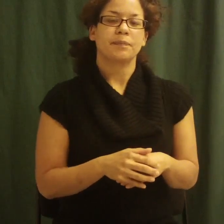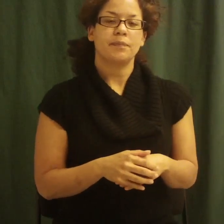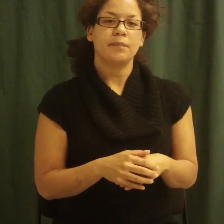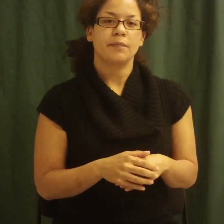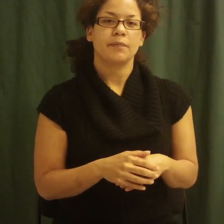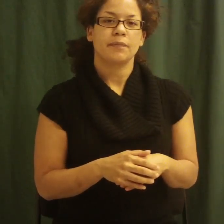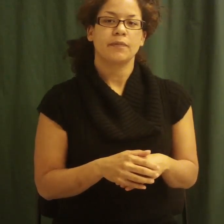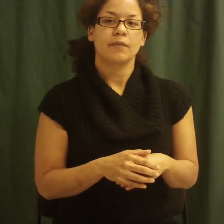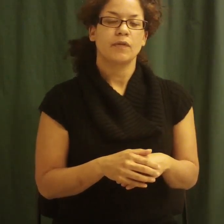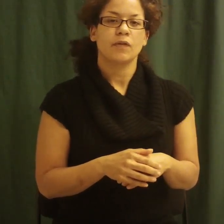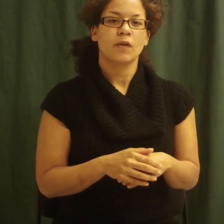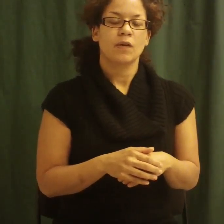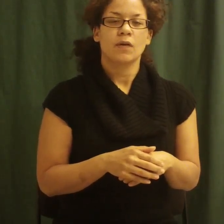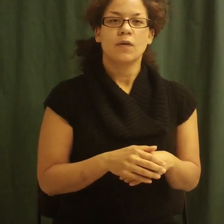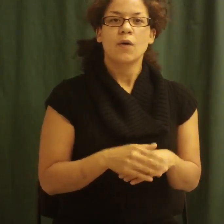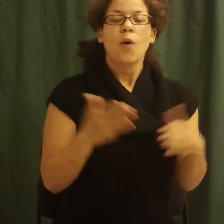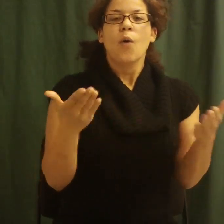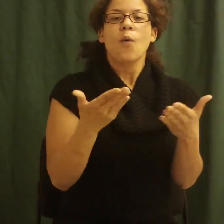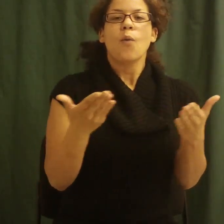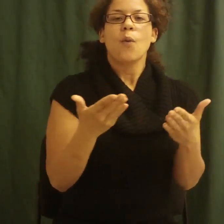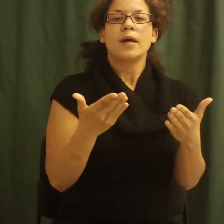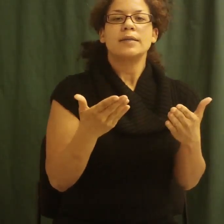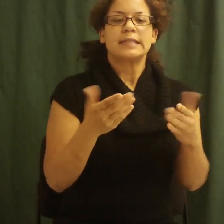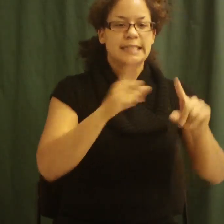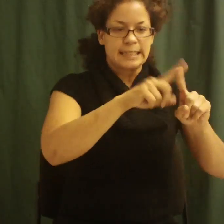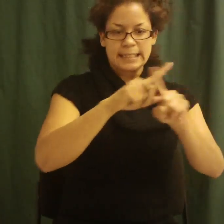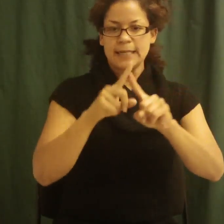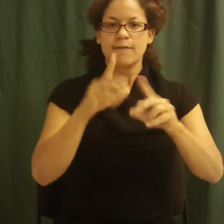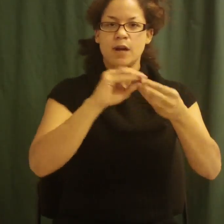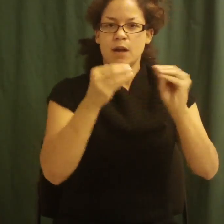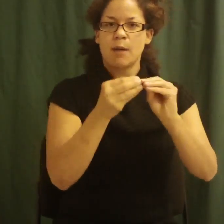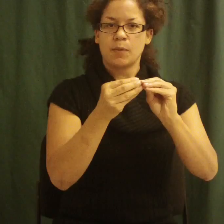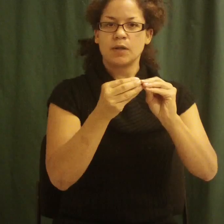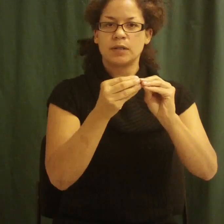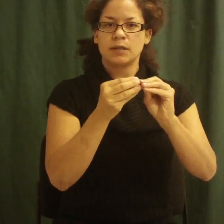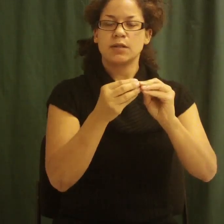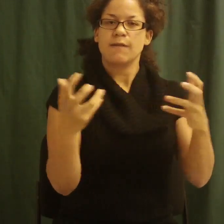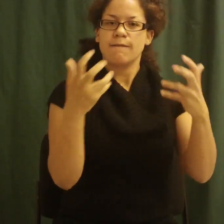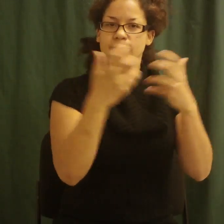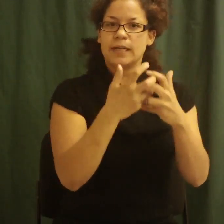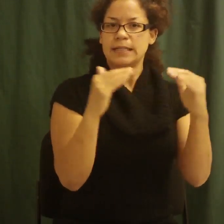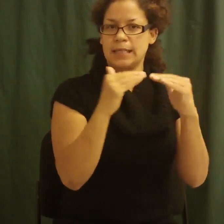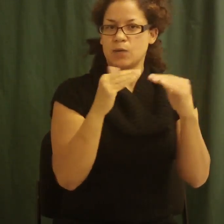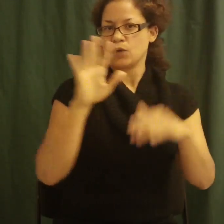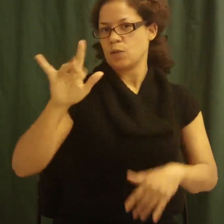So what combinations can you add to get 25? Start with that. Did your group already get it?